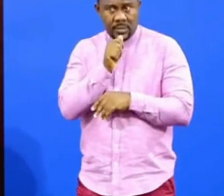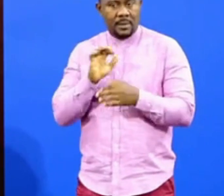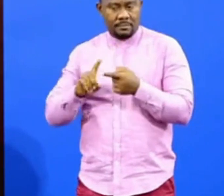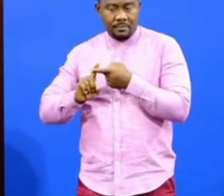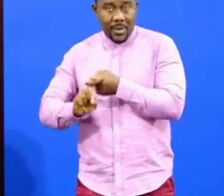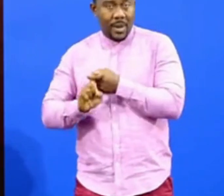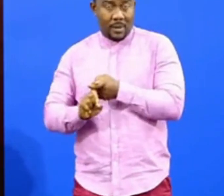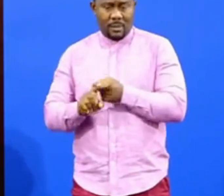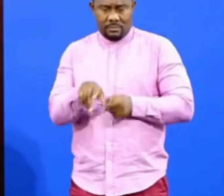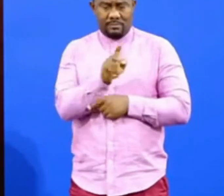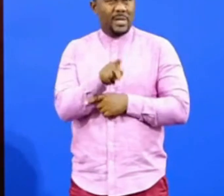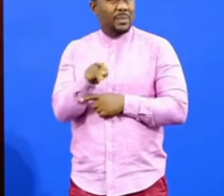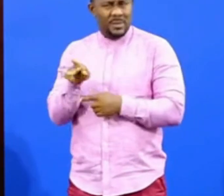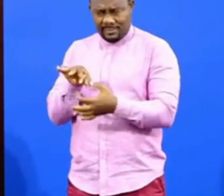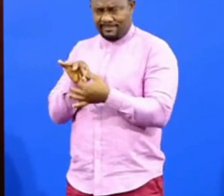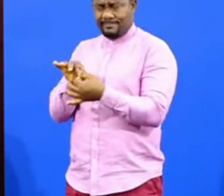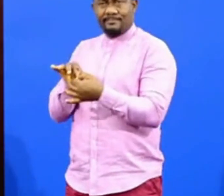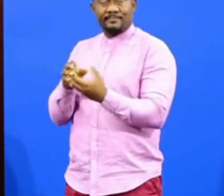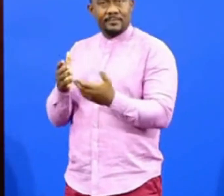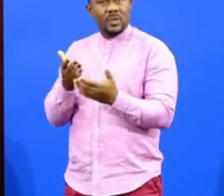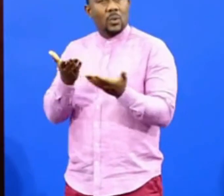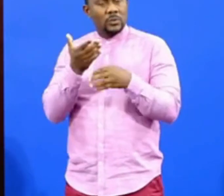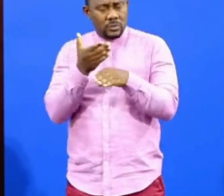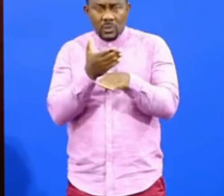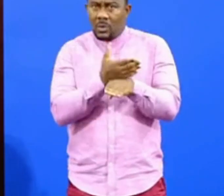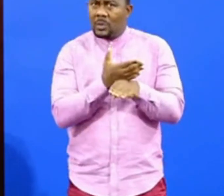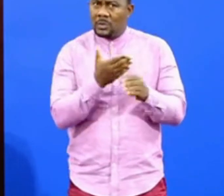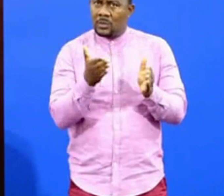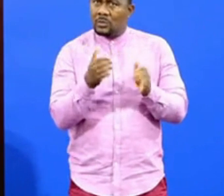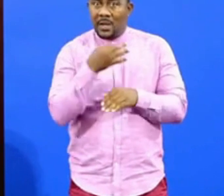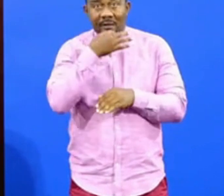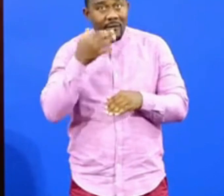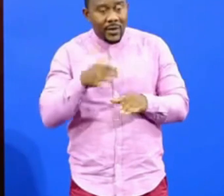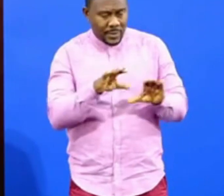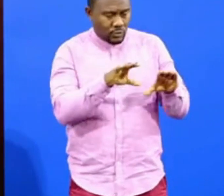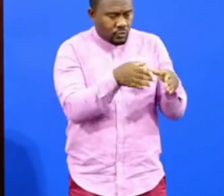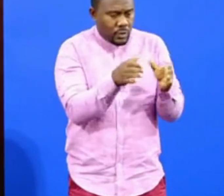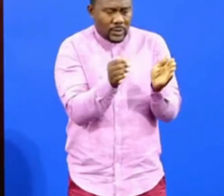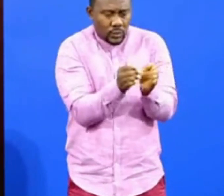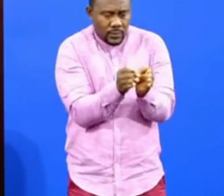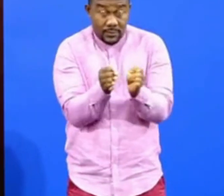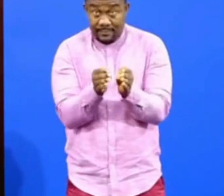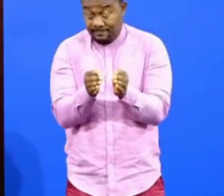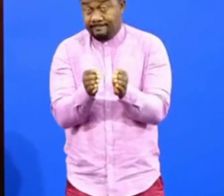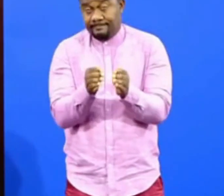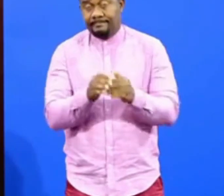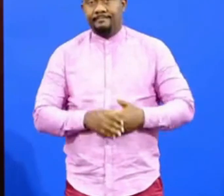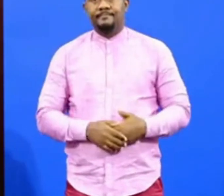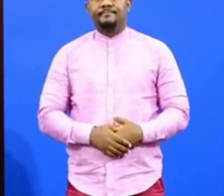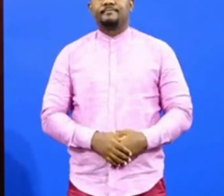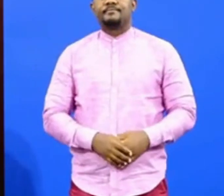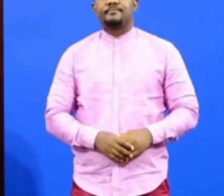time, we want to make sure that we can help to improve the livelihoods of smallholder farmers, and this is where government's interests really lie today.